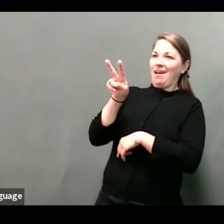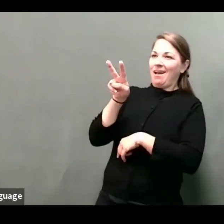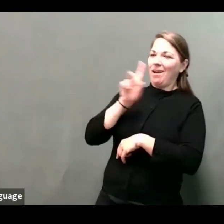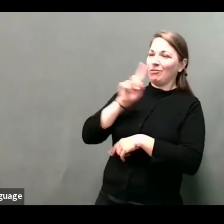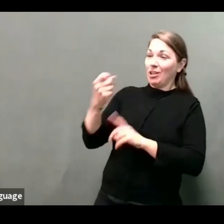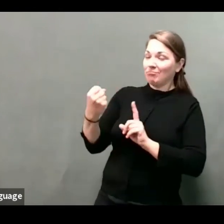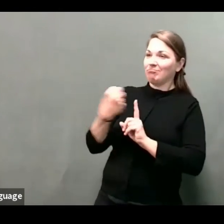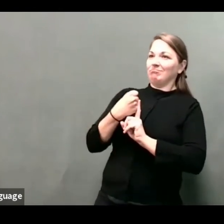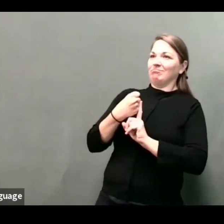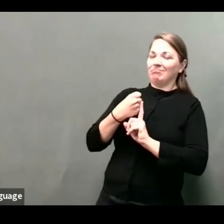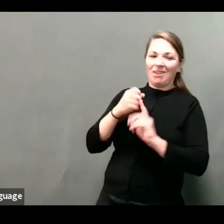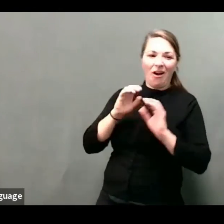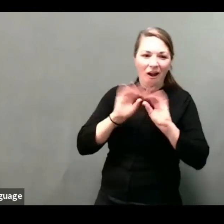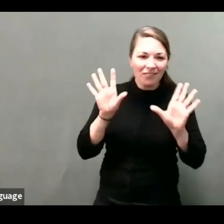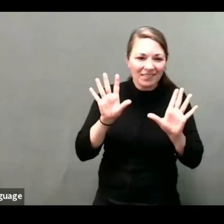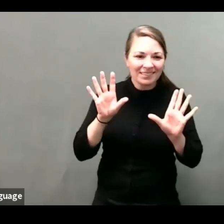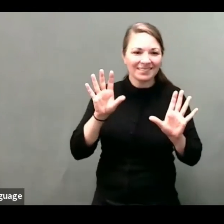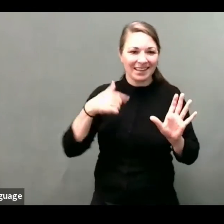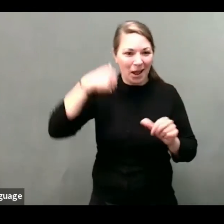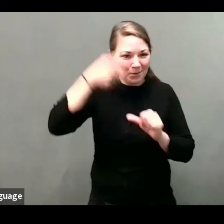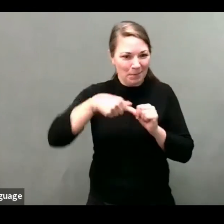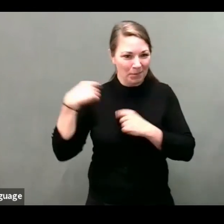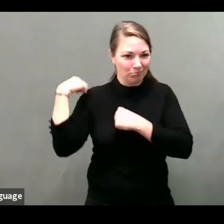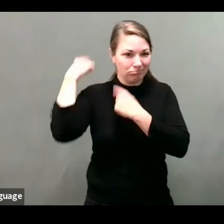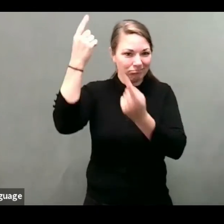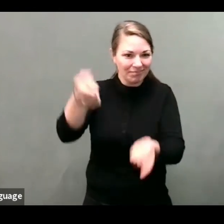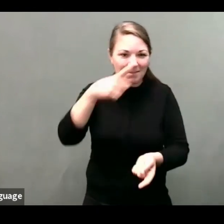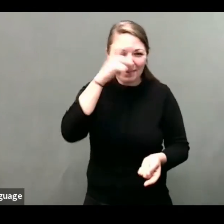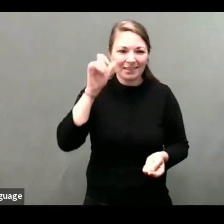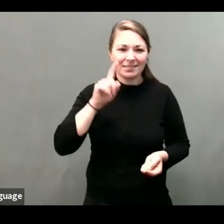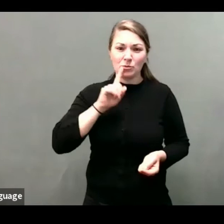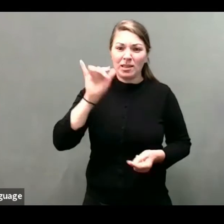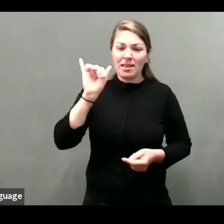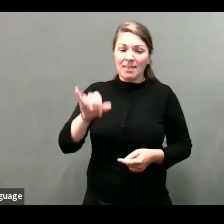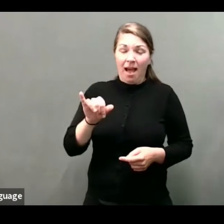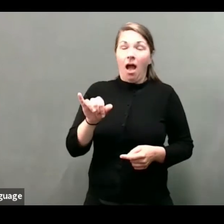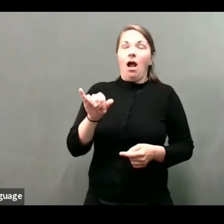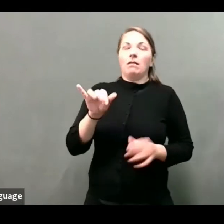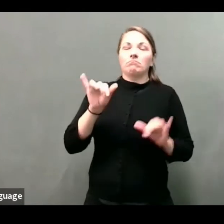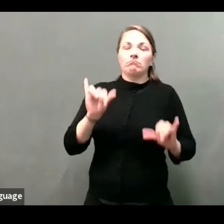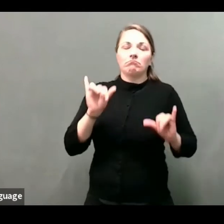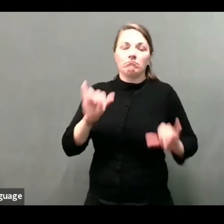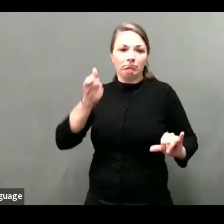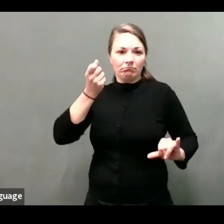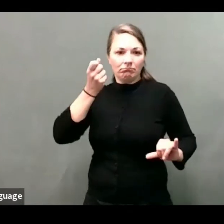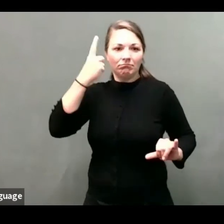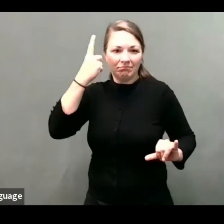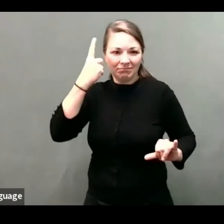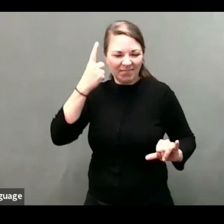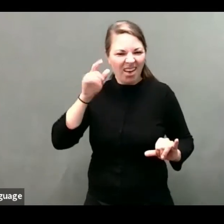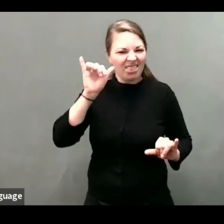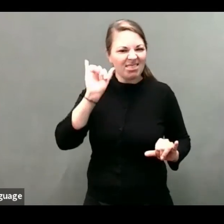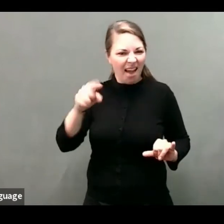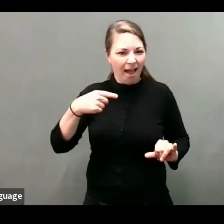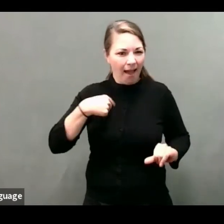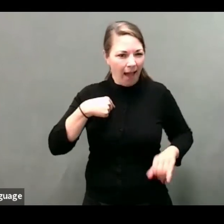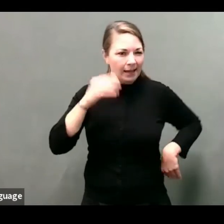obviously remembered it for all of these years because it just makes so much sense to me. And this is something that's guided me as an